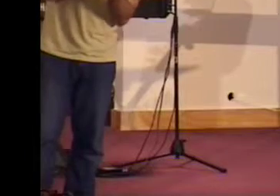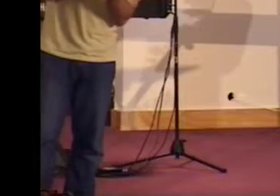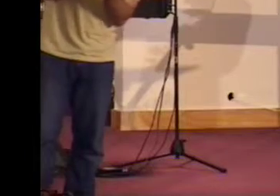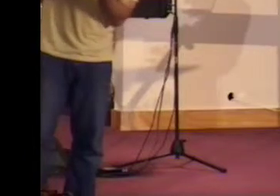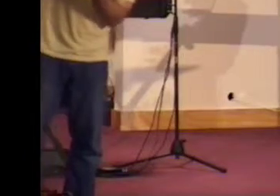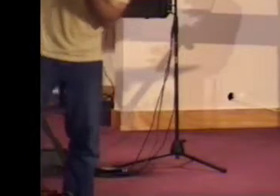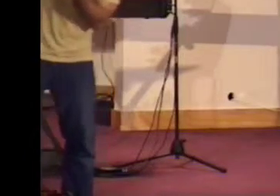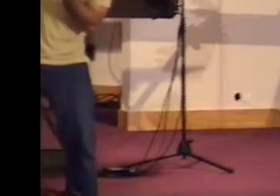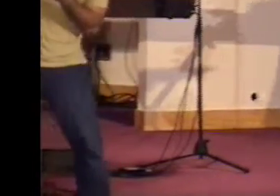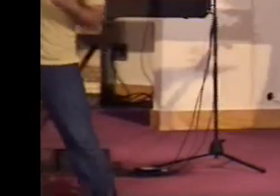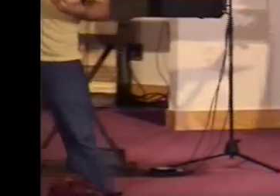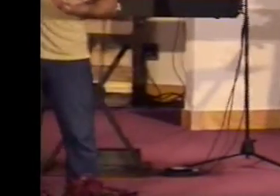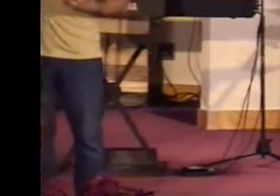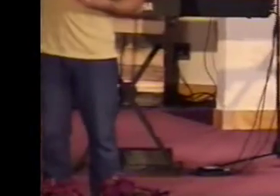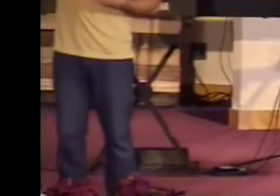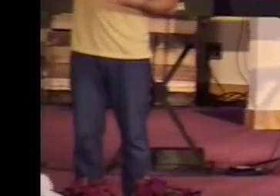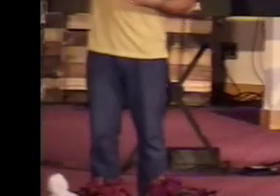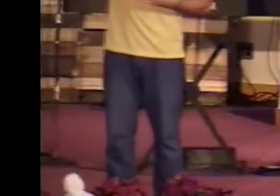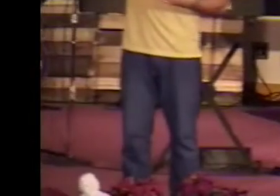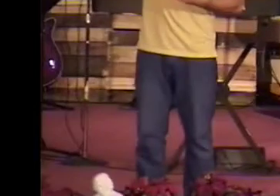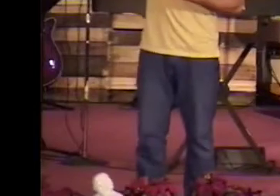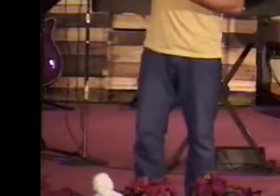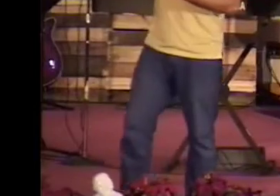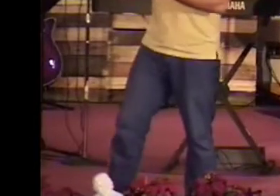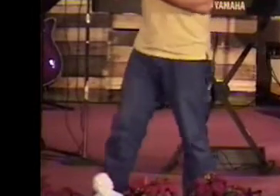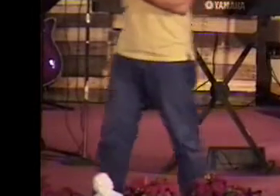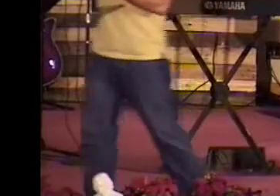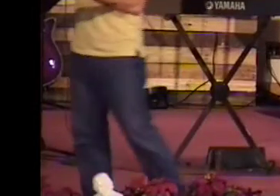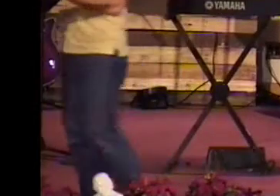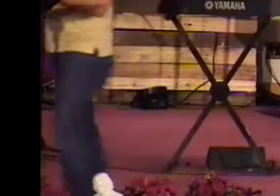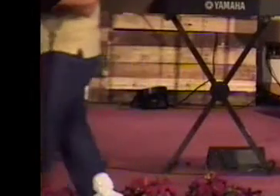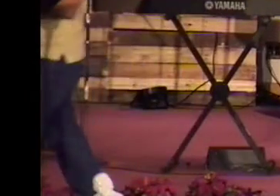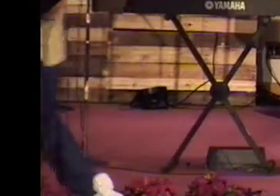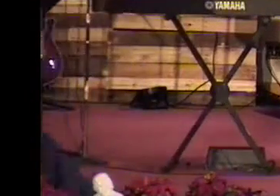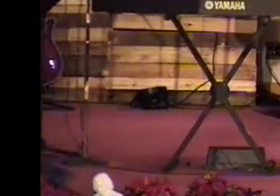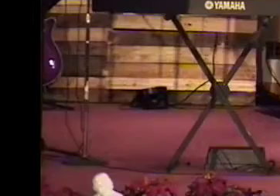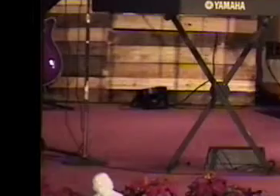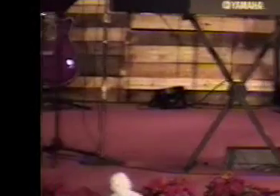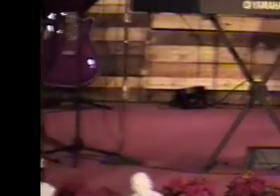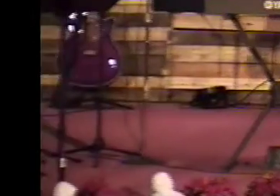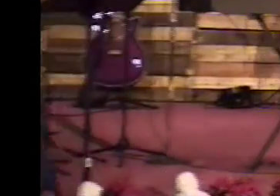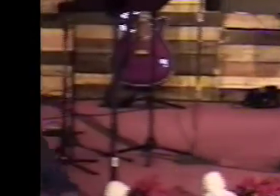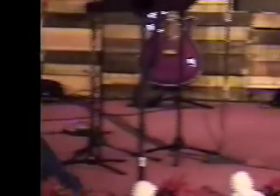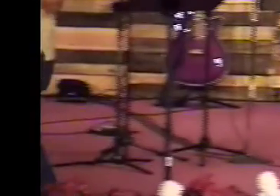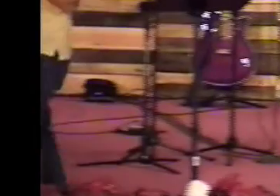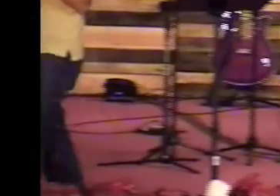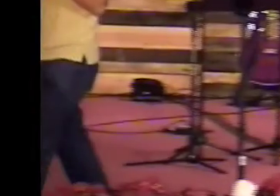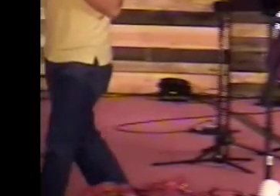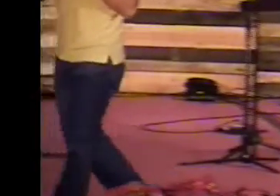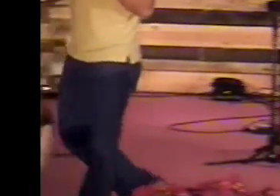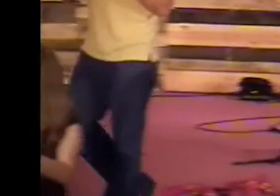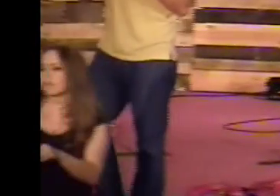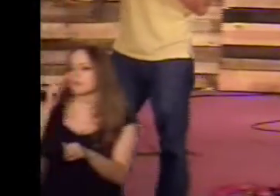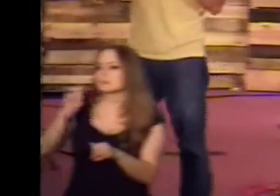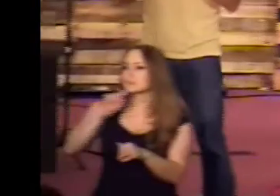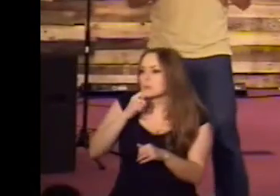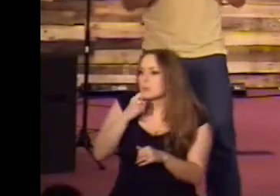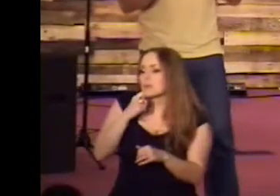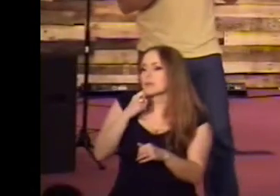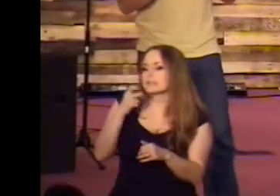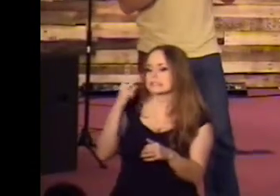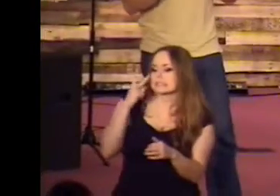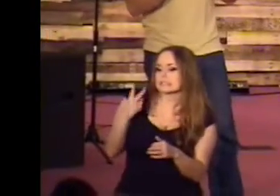that thankfulness all year long. And in order to do that, I thought it would be really cool to look through a couple